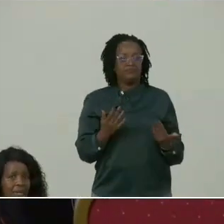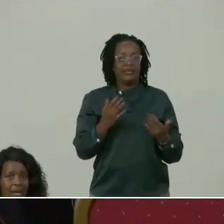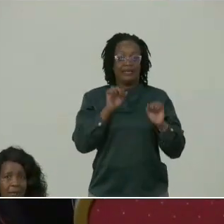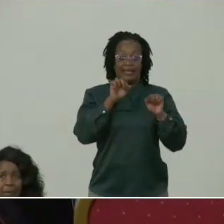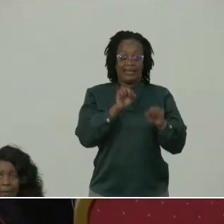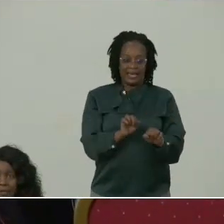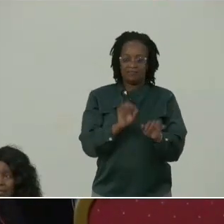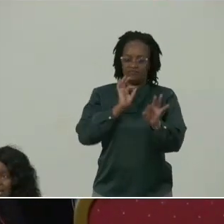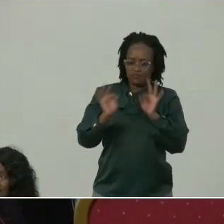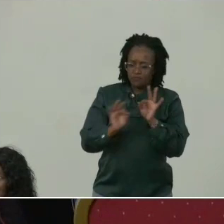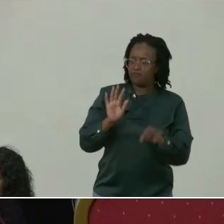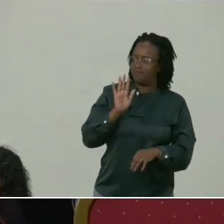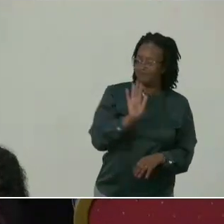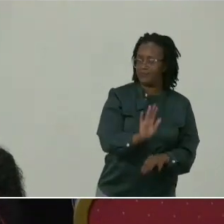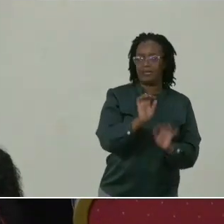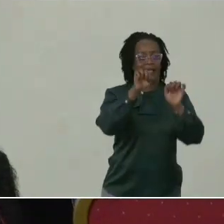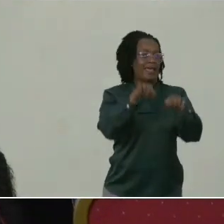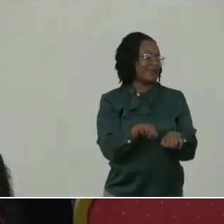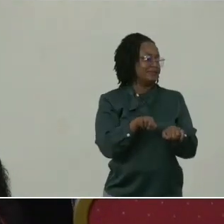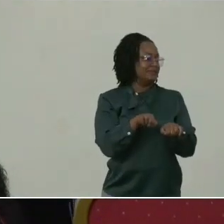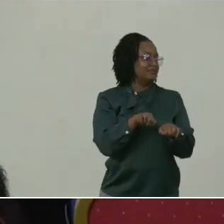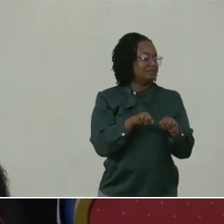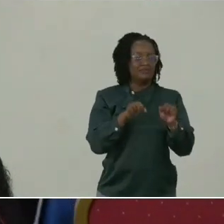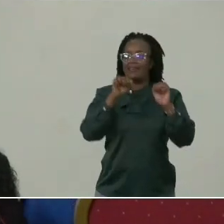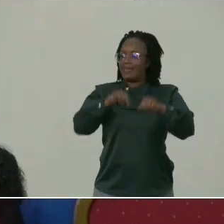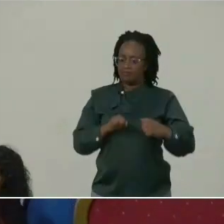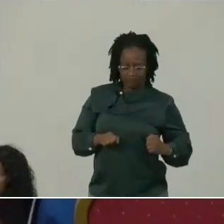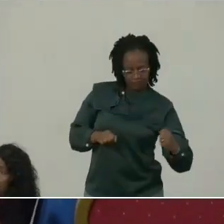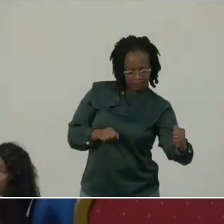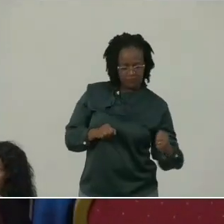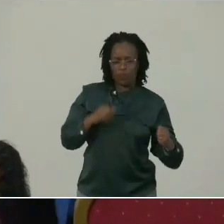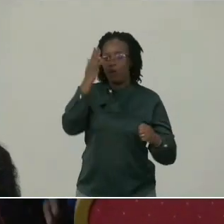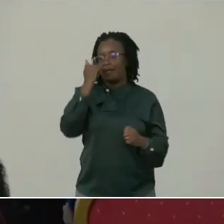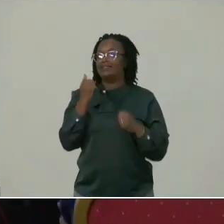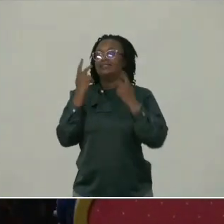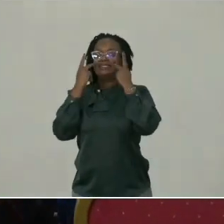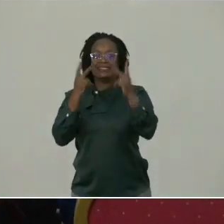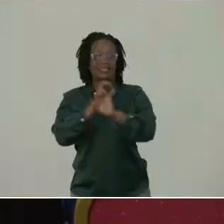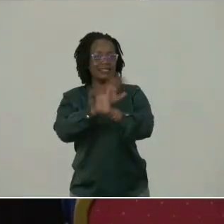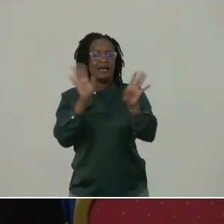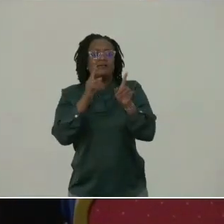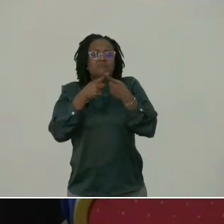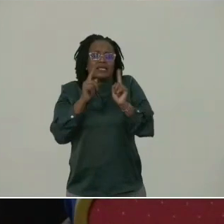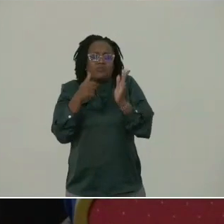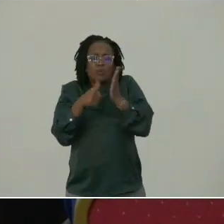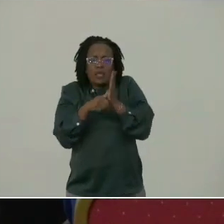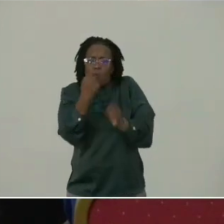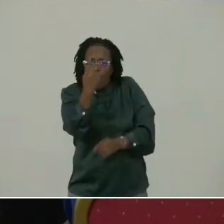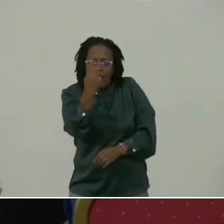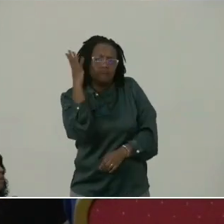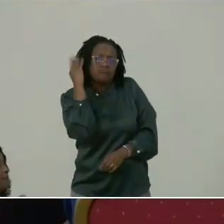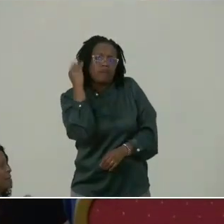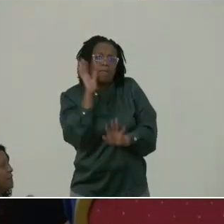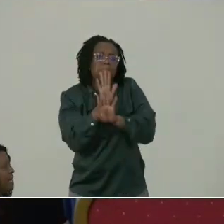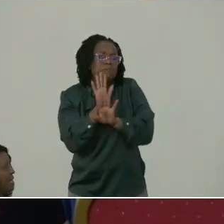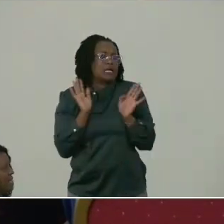pedal, they are able maybe to change their gears so they can see. But the problem is hearing. So what